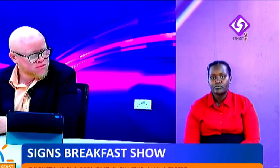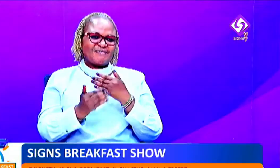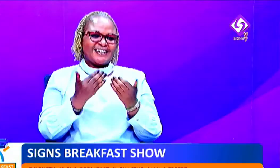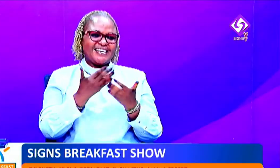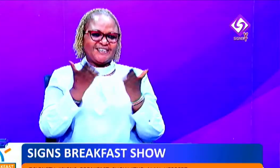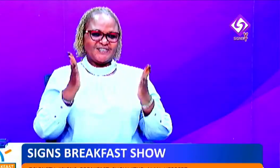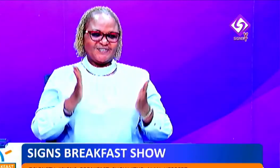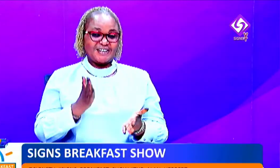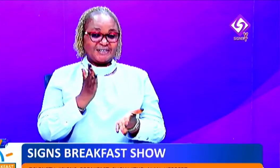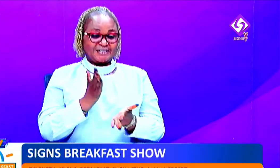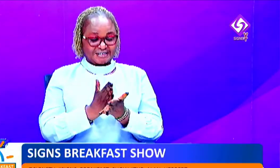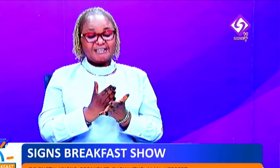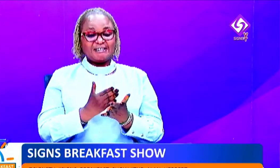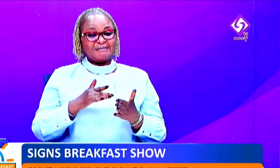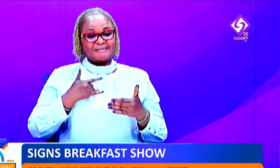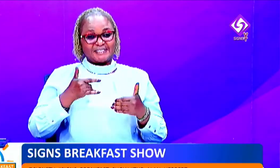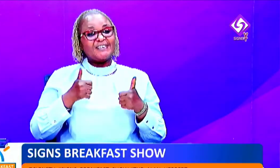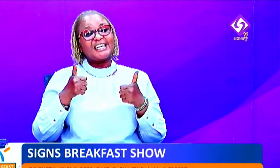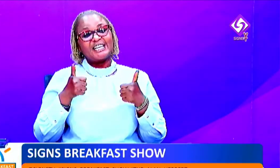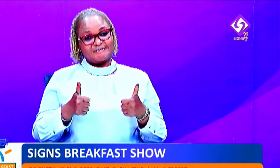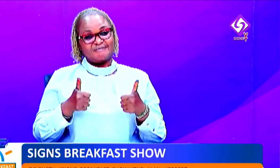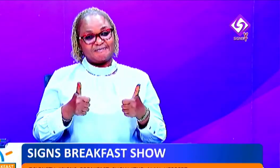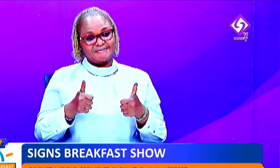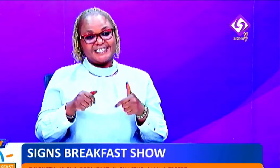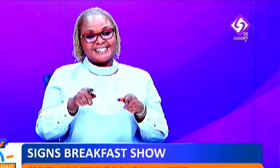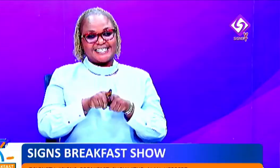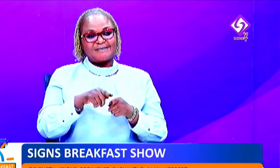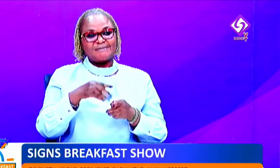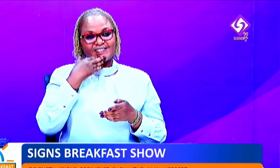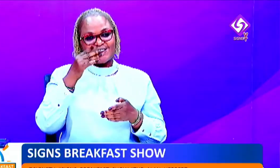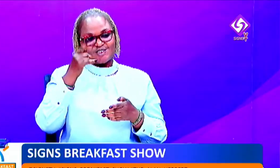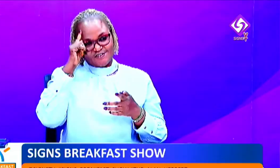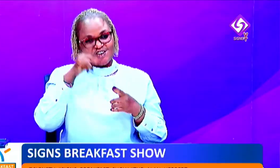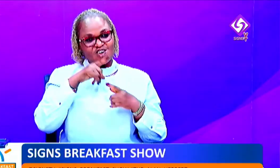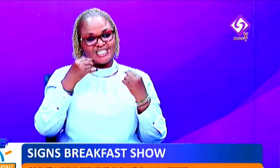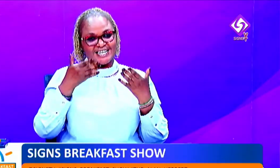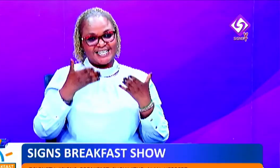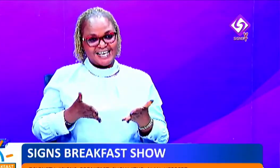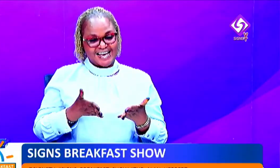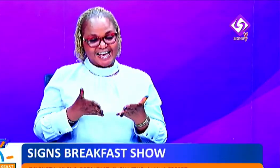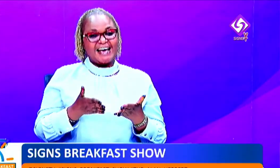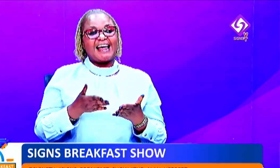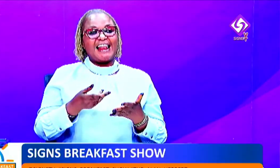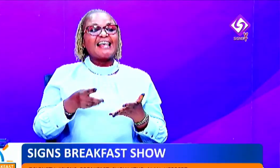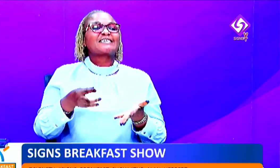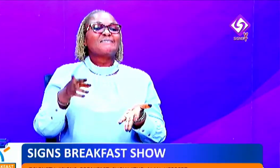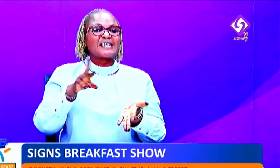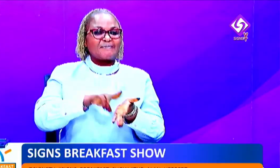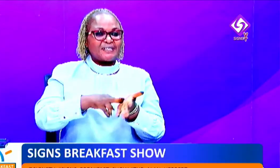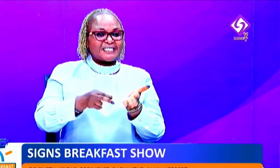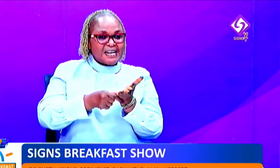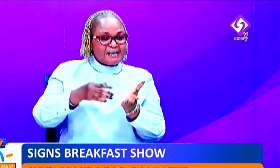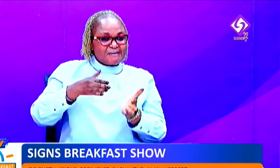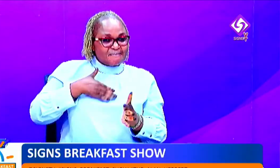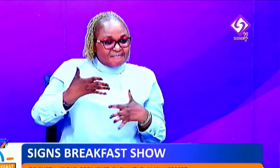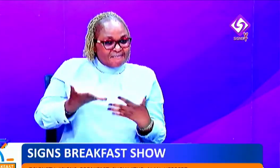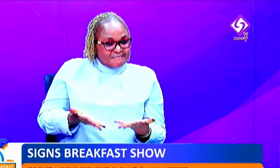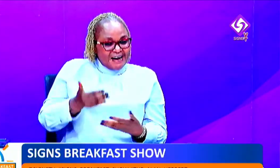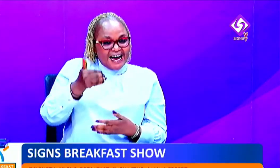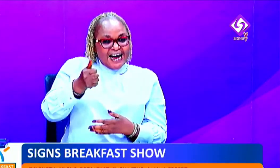Good morning, Alan. Good morning, everyone. I'm feeling very good. And thank you for hosting me also. And I will repeat my name